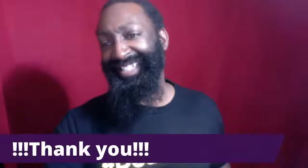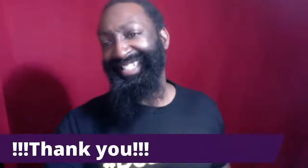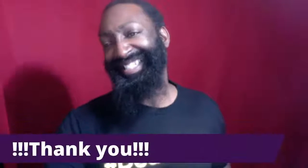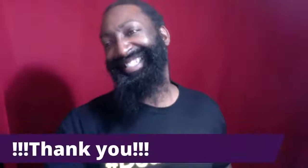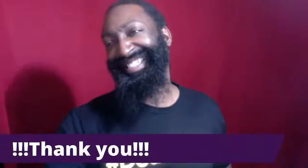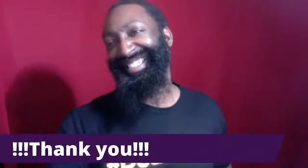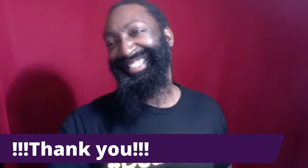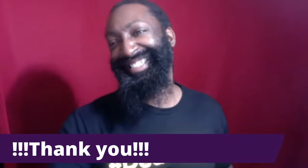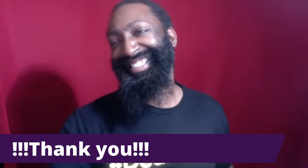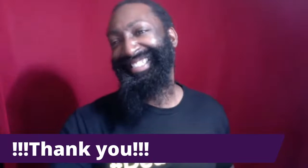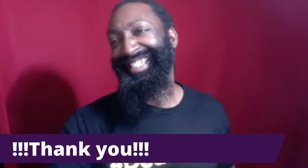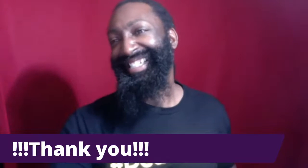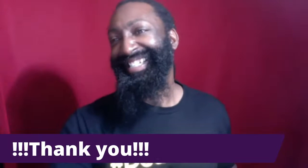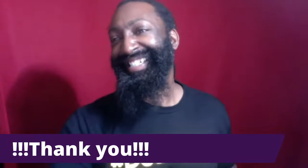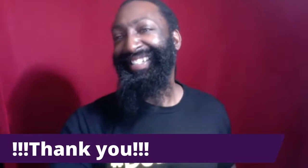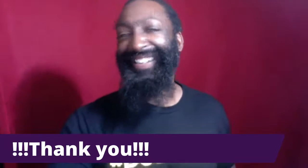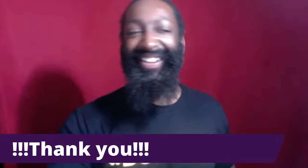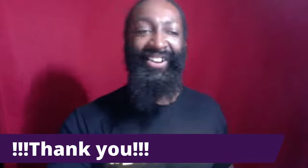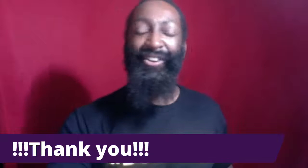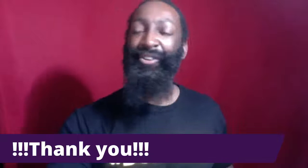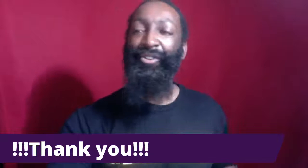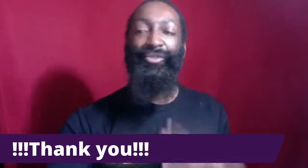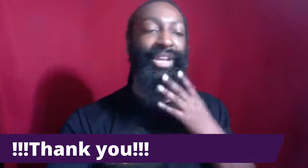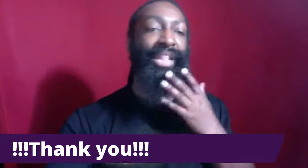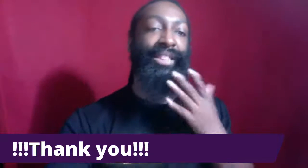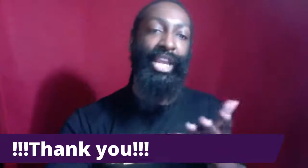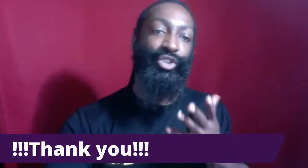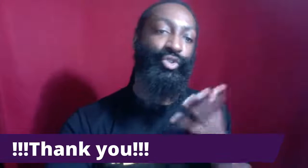Yeah. There's some good interpreters.